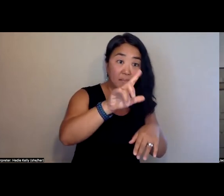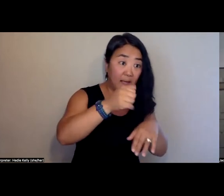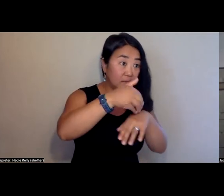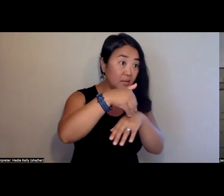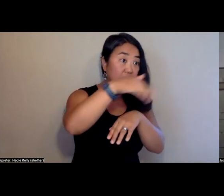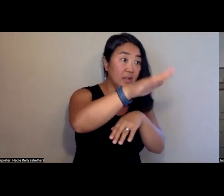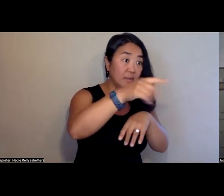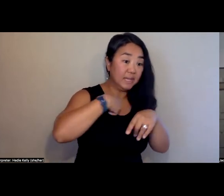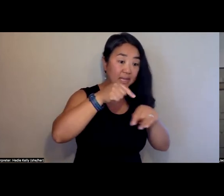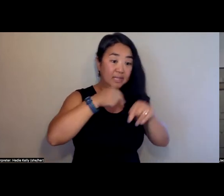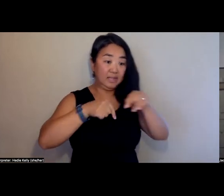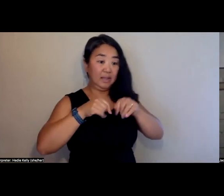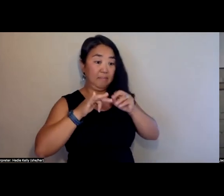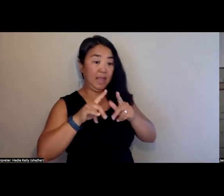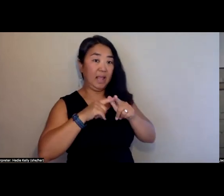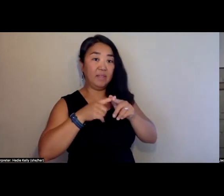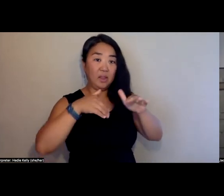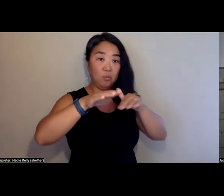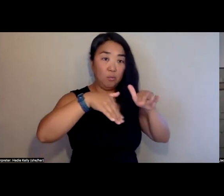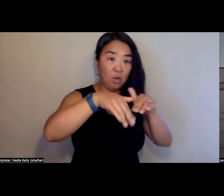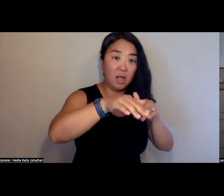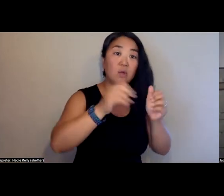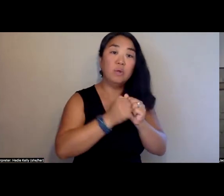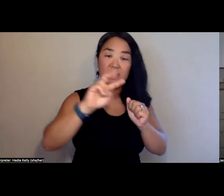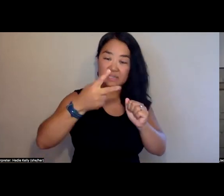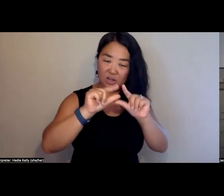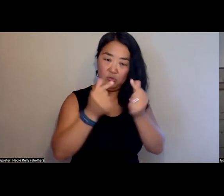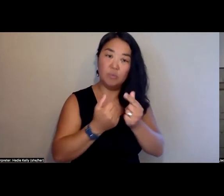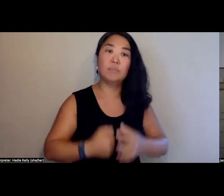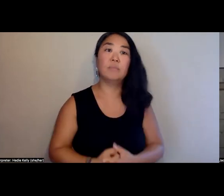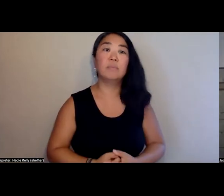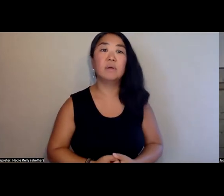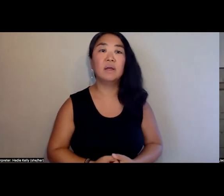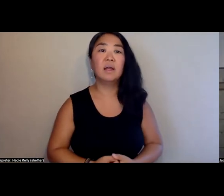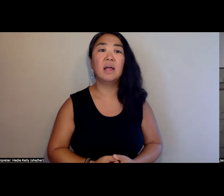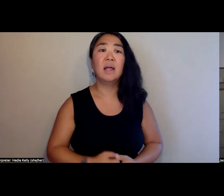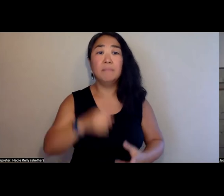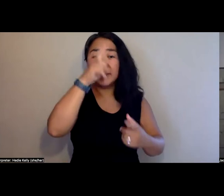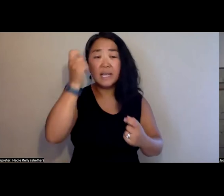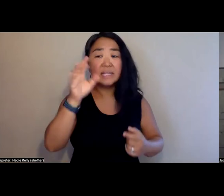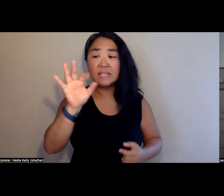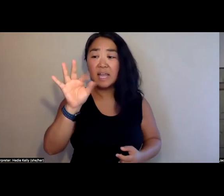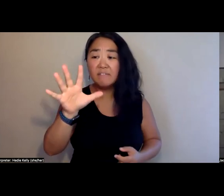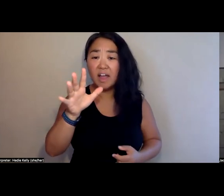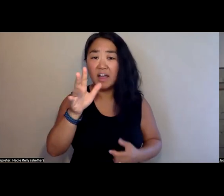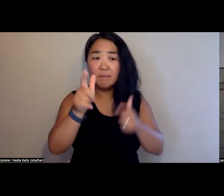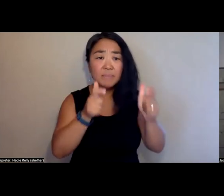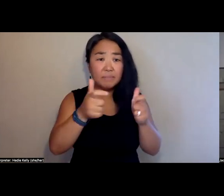doubled back, did it again, and walked the whole way around with the second group. And since 95 people were interested in this first time